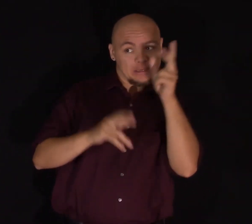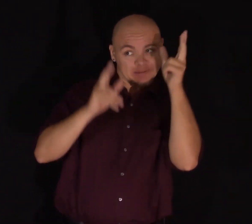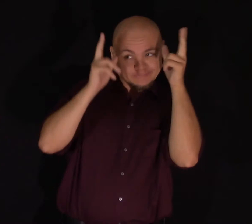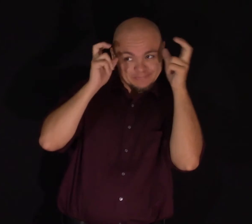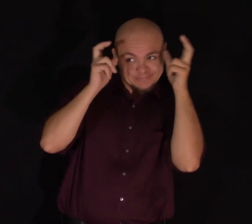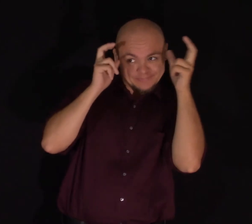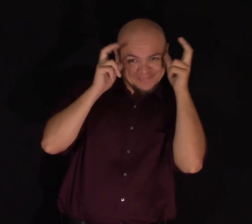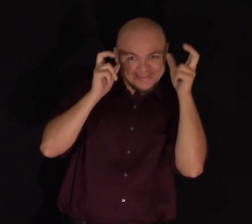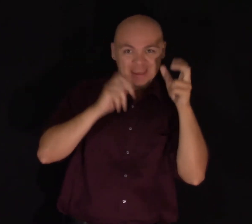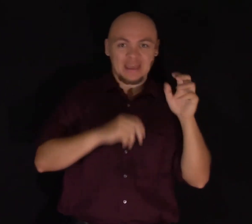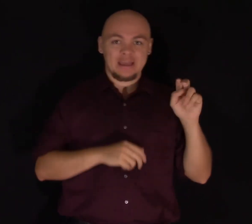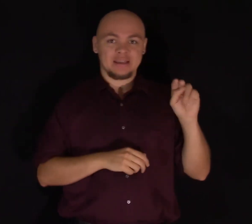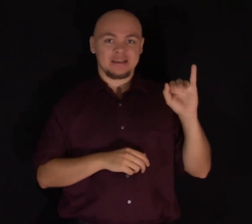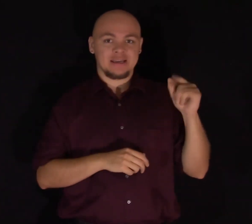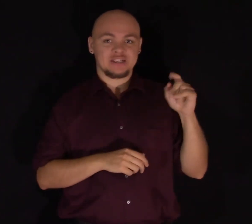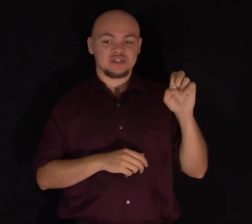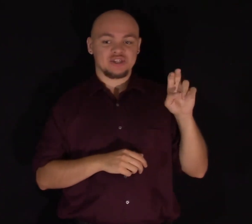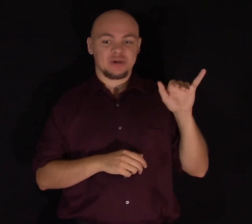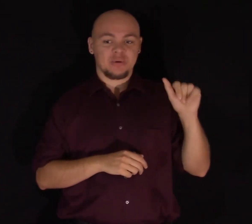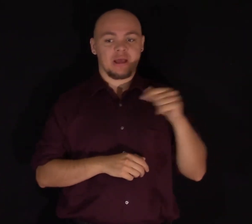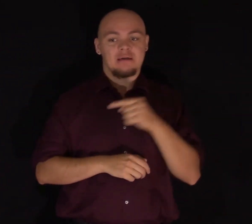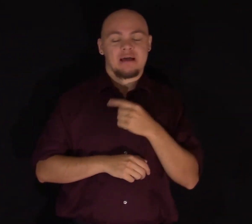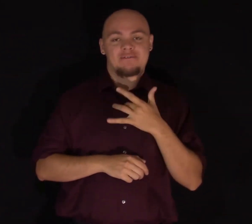is to be this cat.